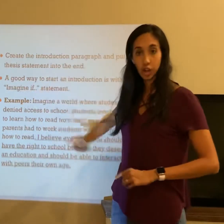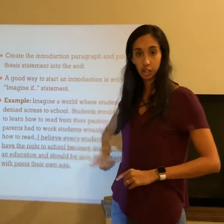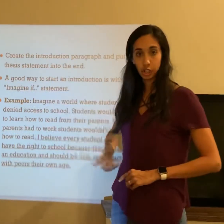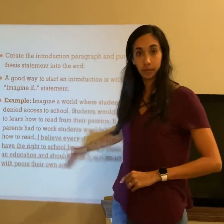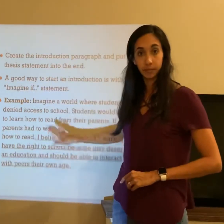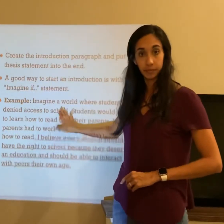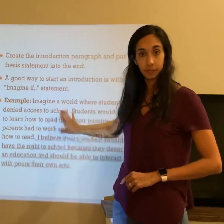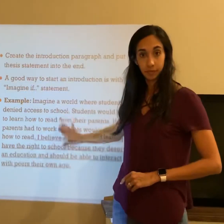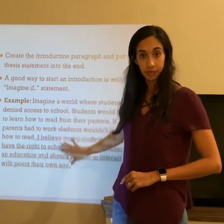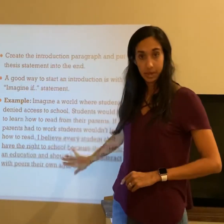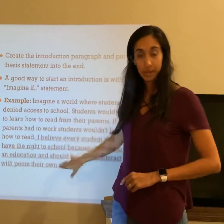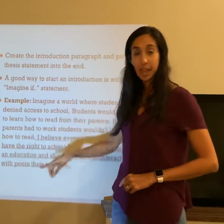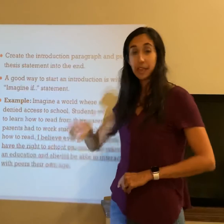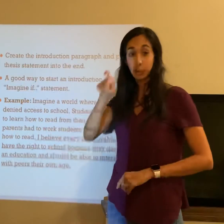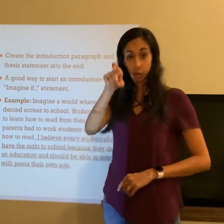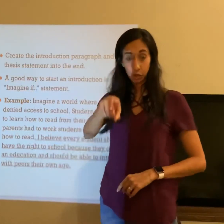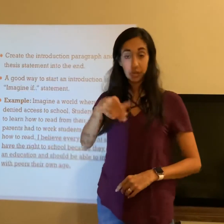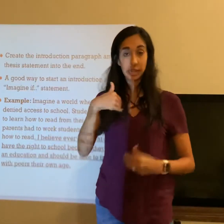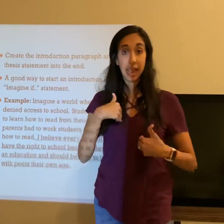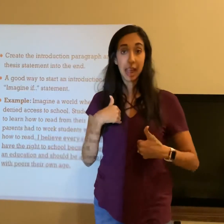introduction, okay? That's what you need to have,